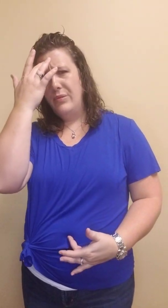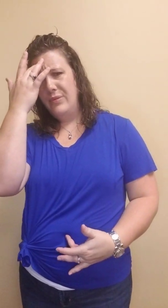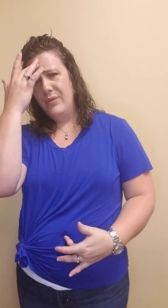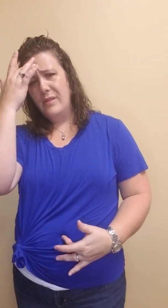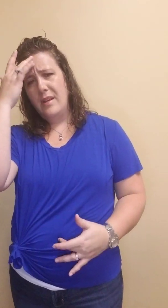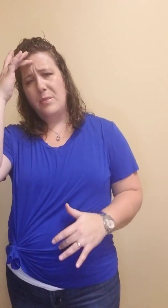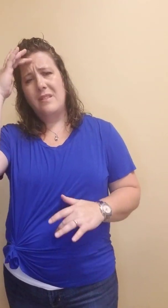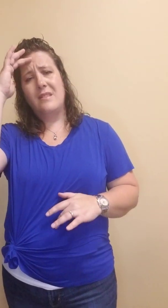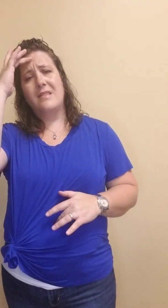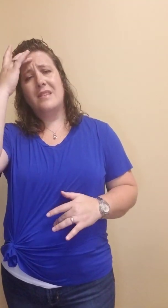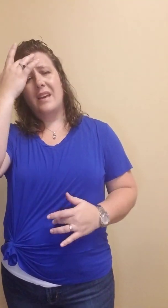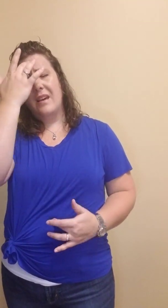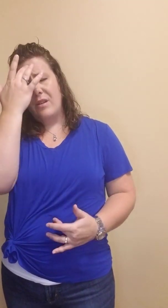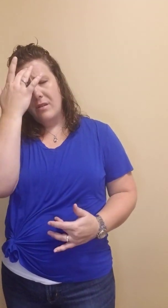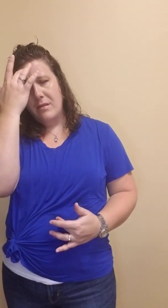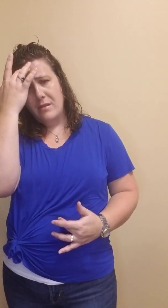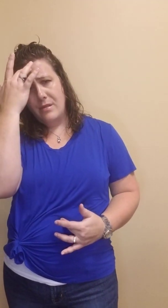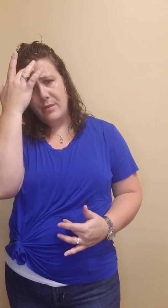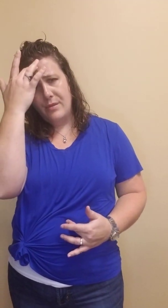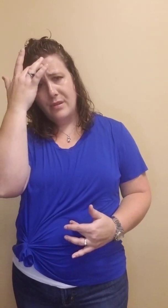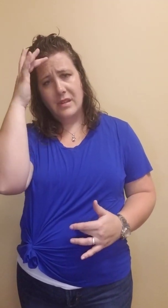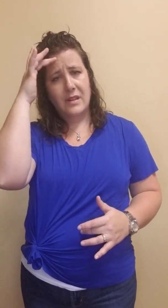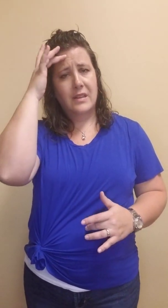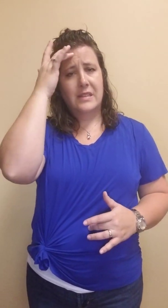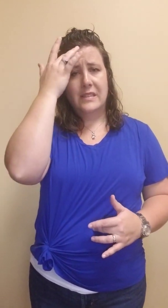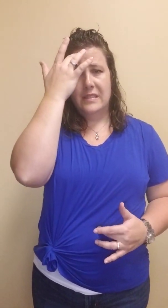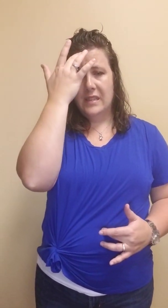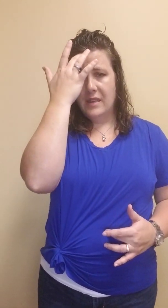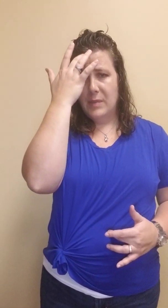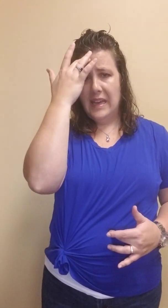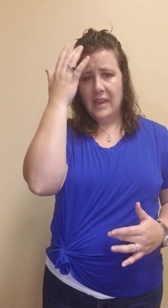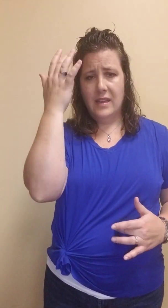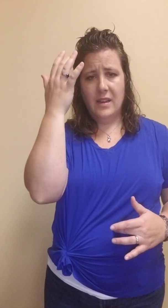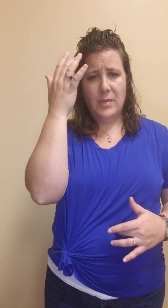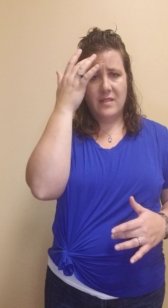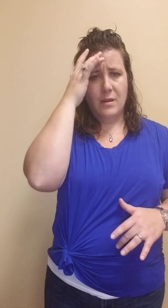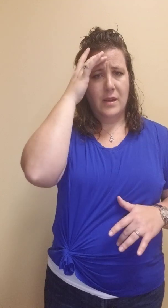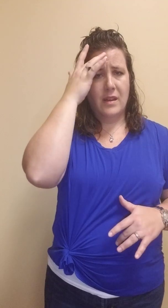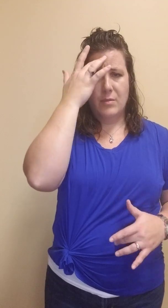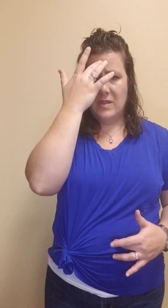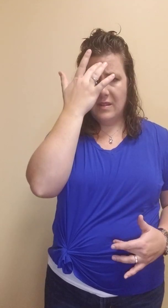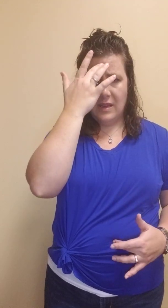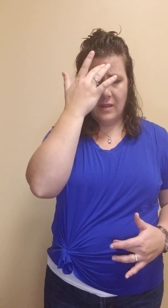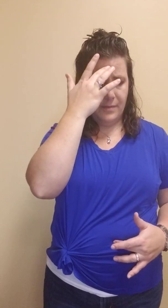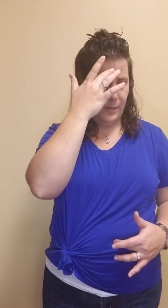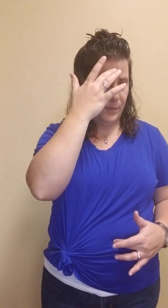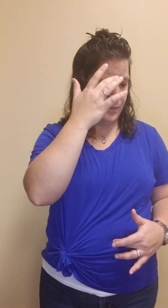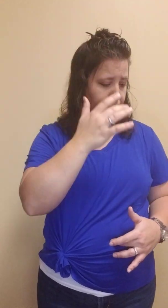Oof, I'm sick. Oh, sick. My head and my stomach. I'm sick.